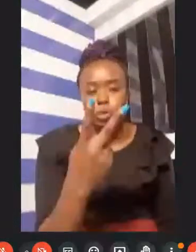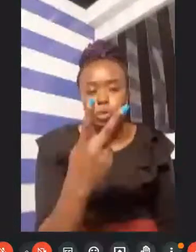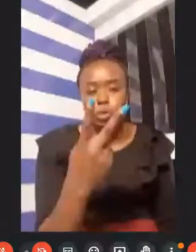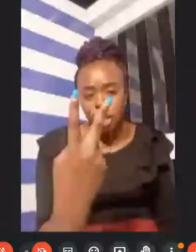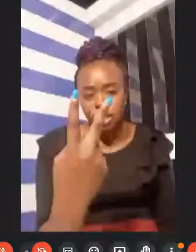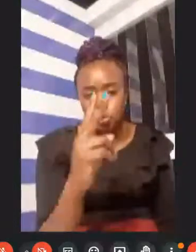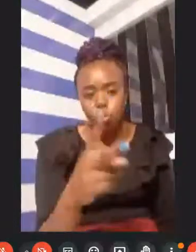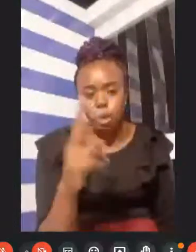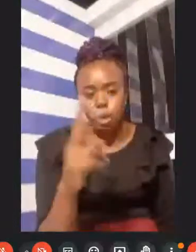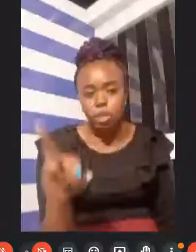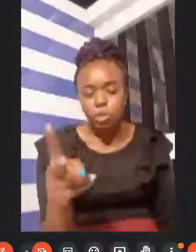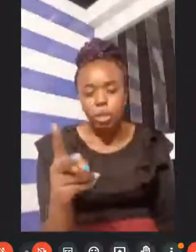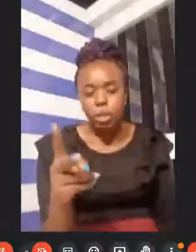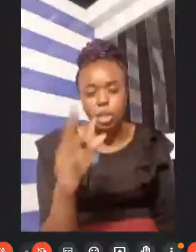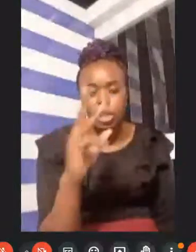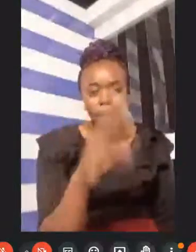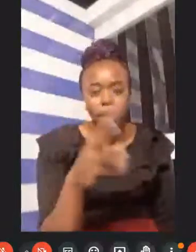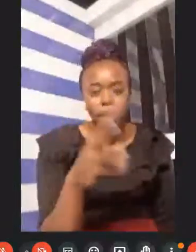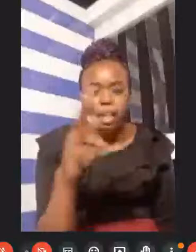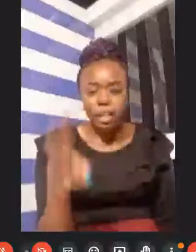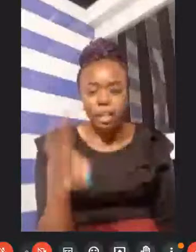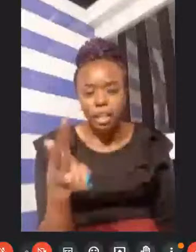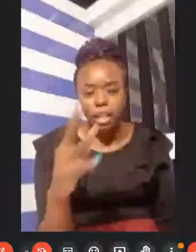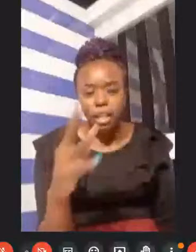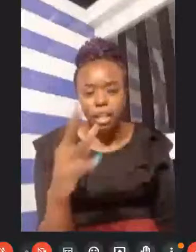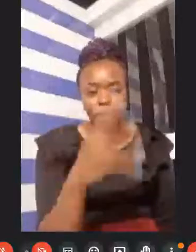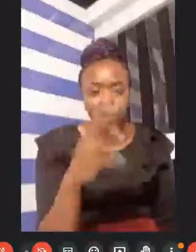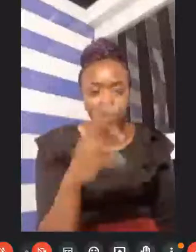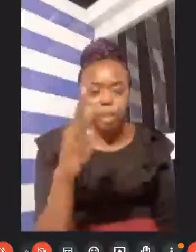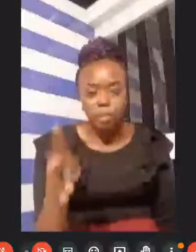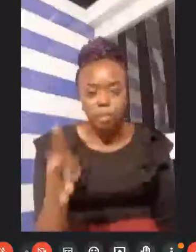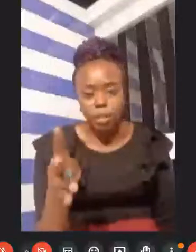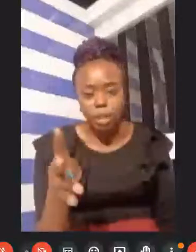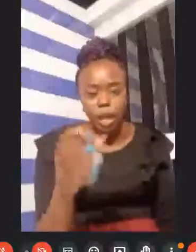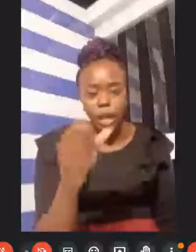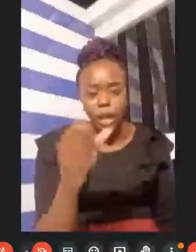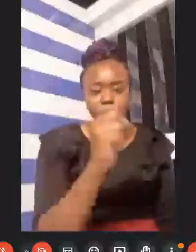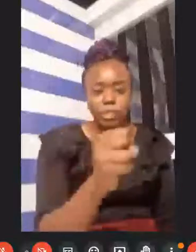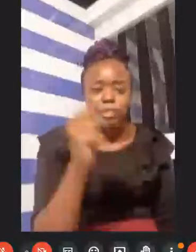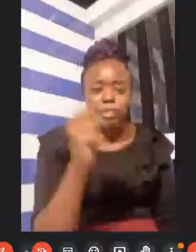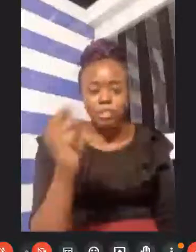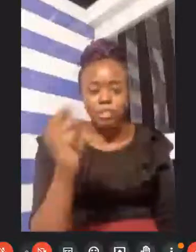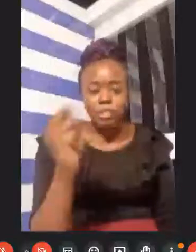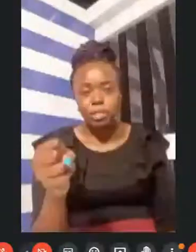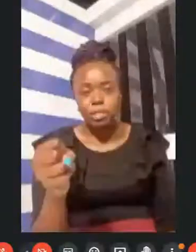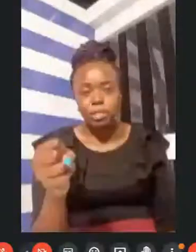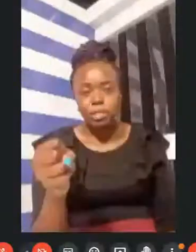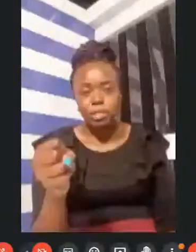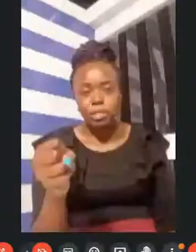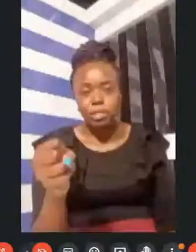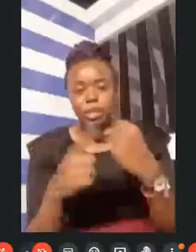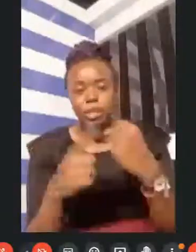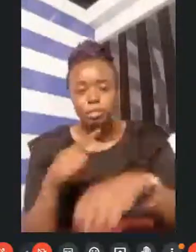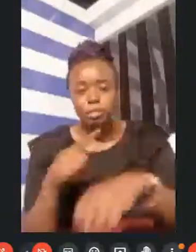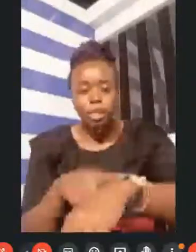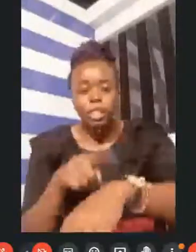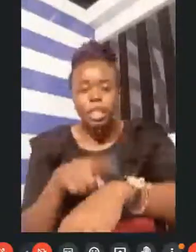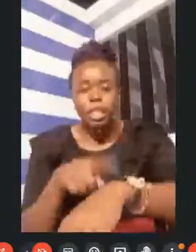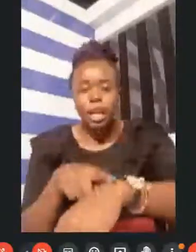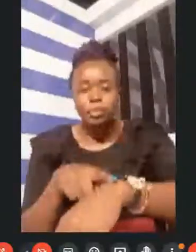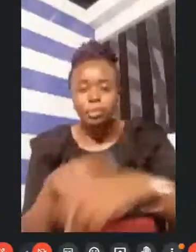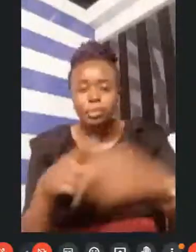22, 2 and 2. So that is 2, 2 and 2, 3 and 3, 4 and 4, yeah, and 5. Yeah, so you